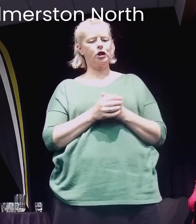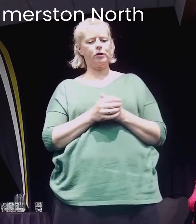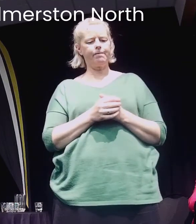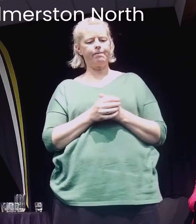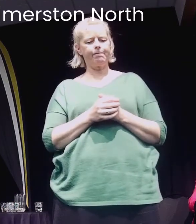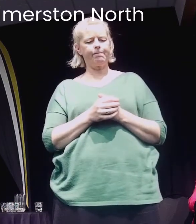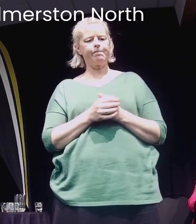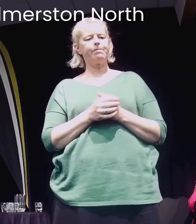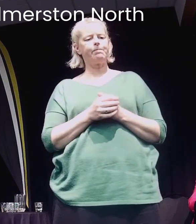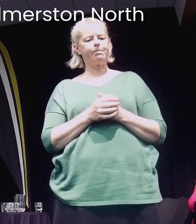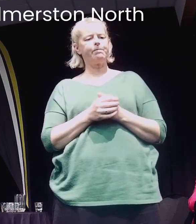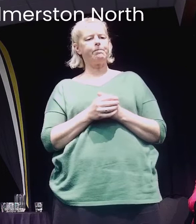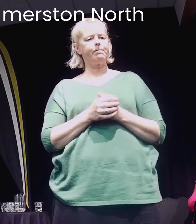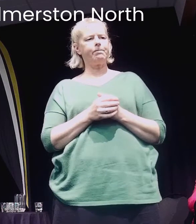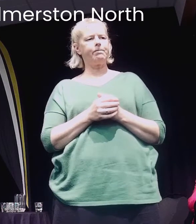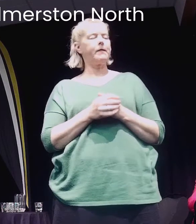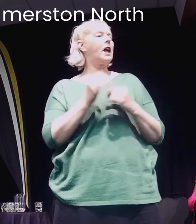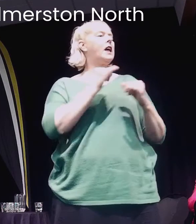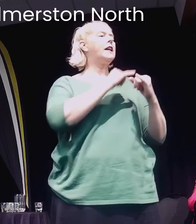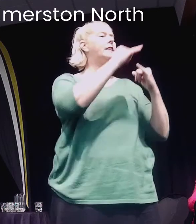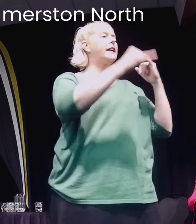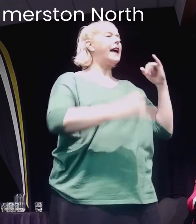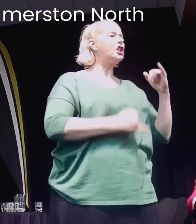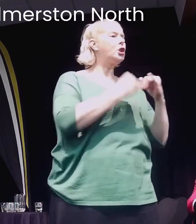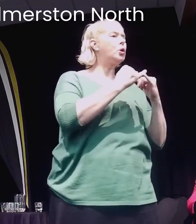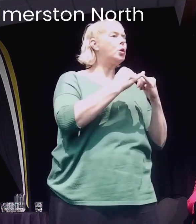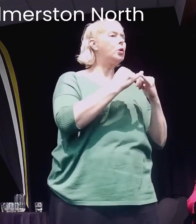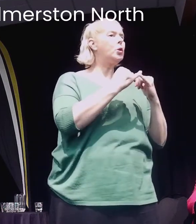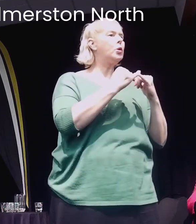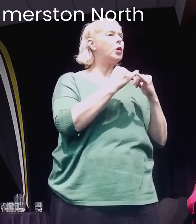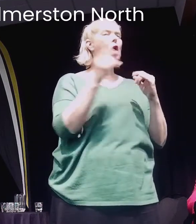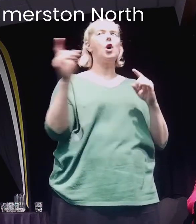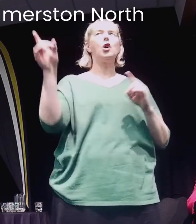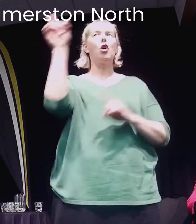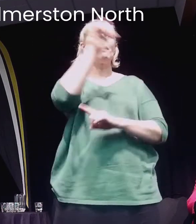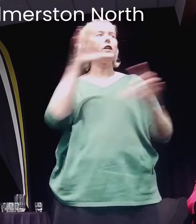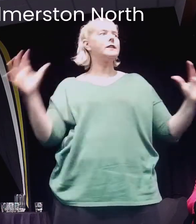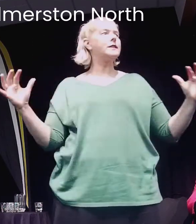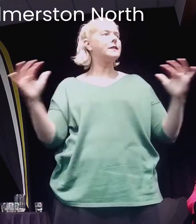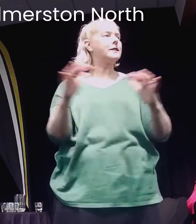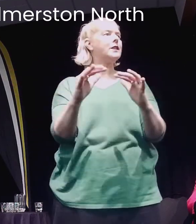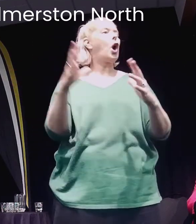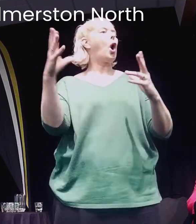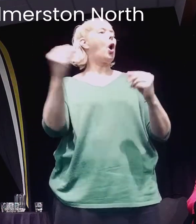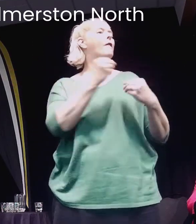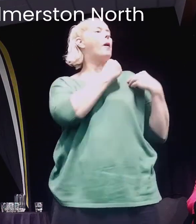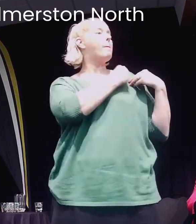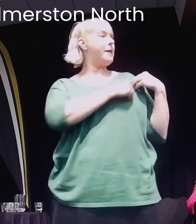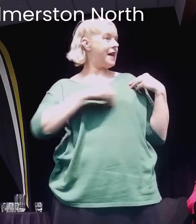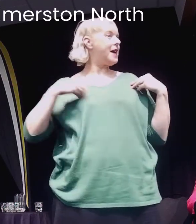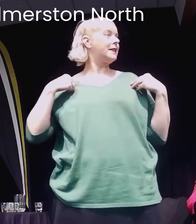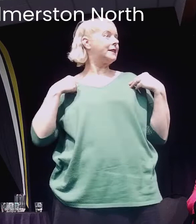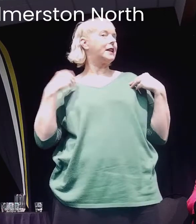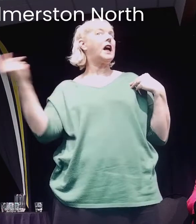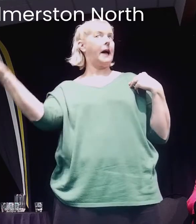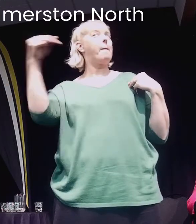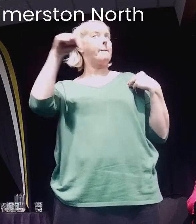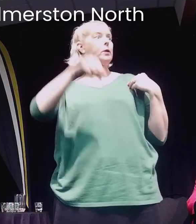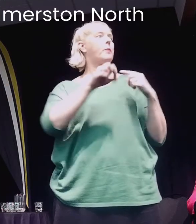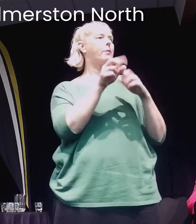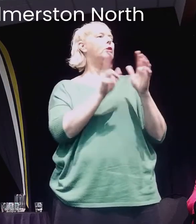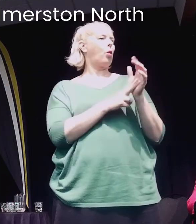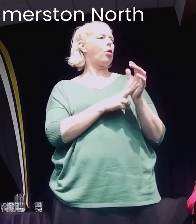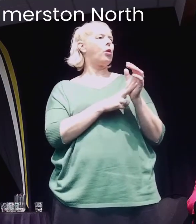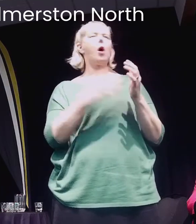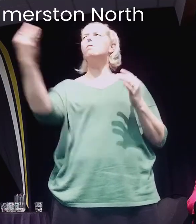every international conference of mayors in Palmerston North, which would bring other mayors around